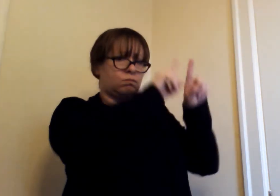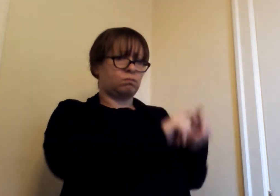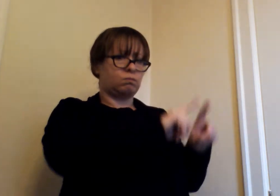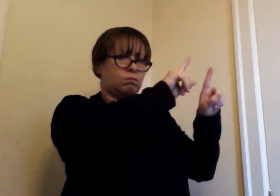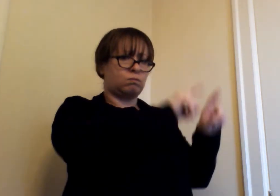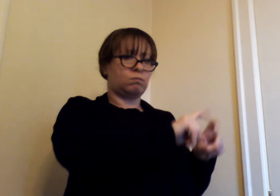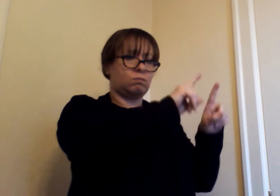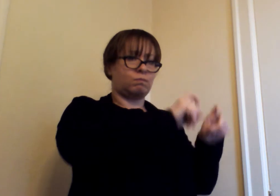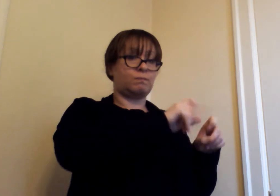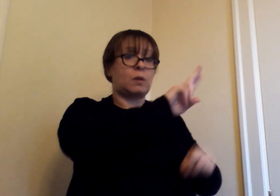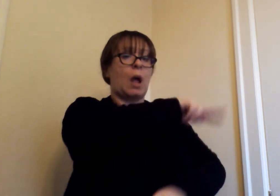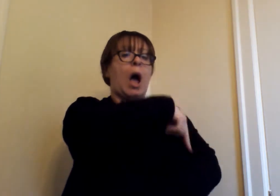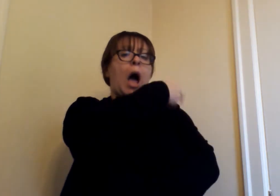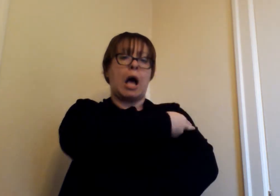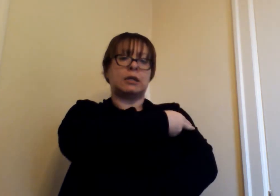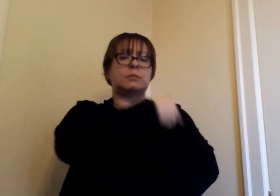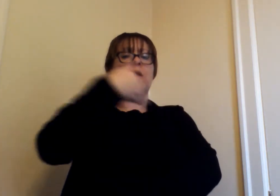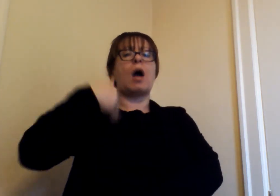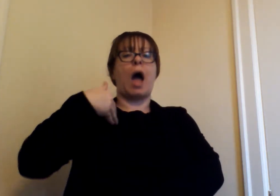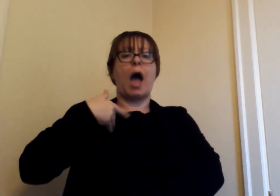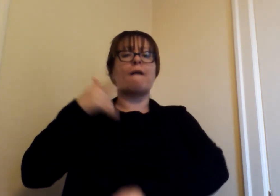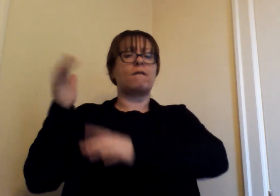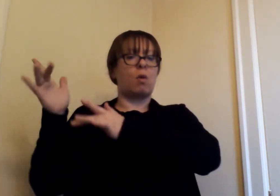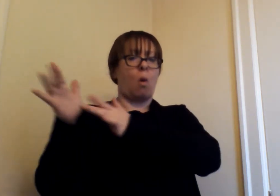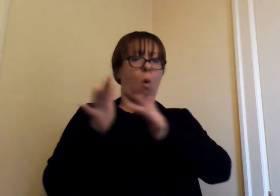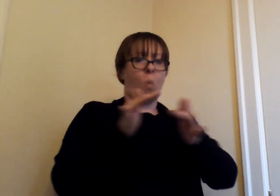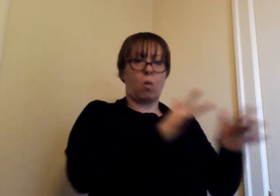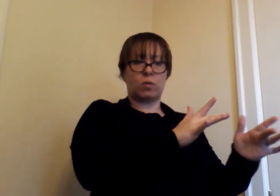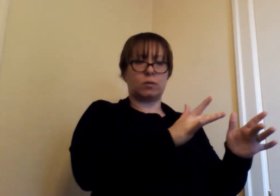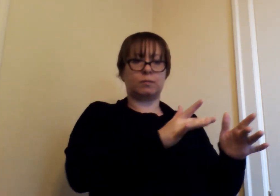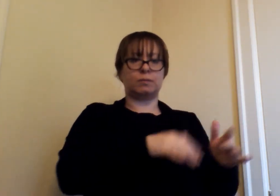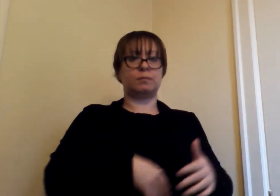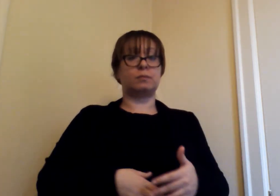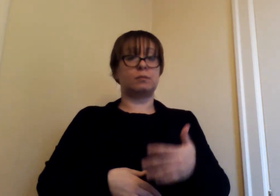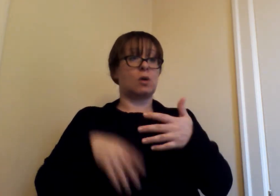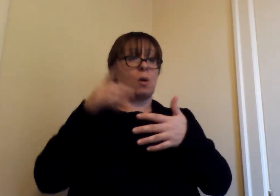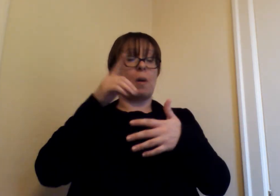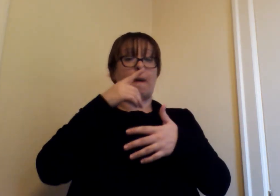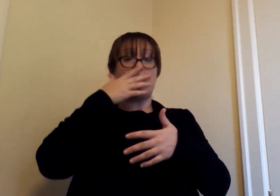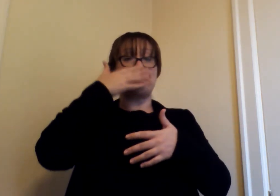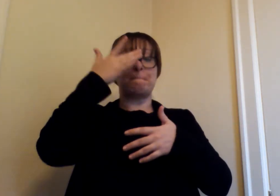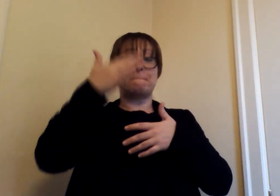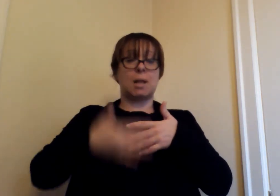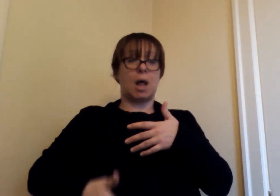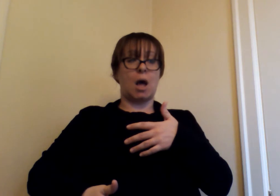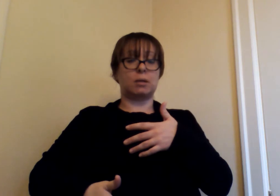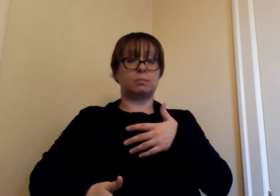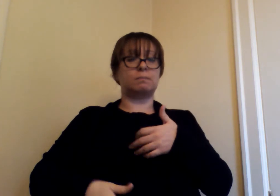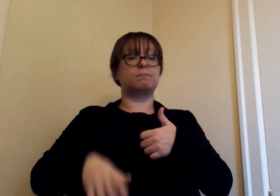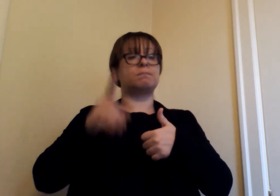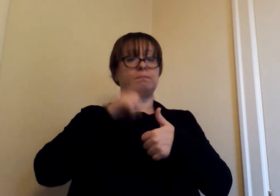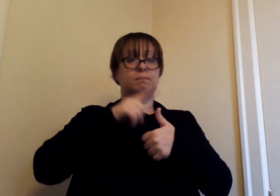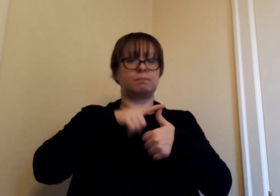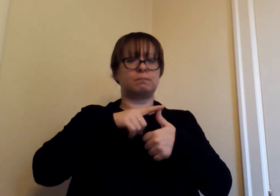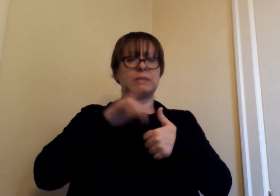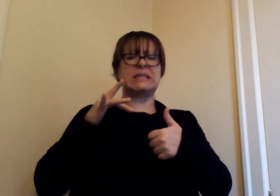of draw. Blood cultures are always drawn first. However, in a routine venipuncture, a light blue tube should be